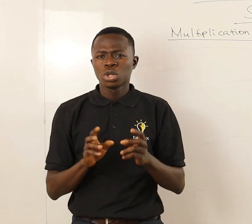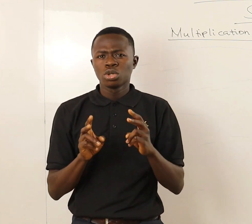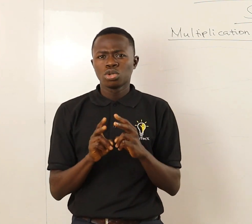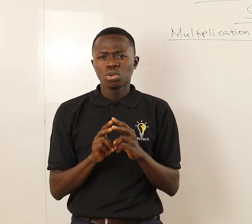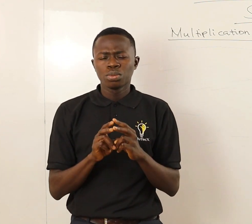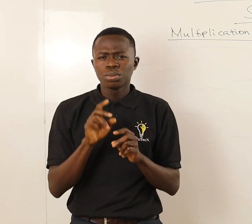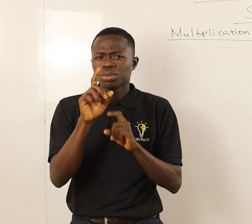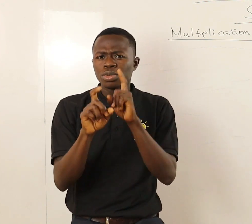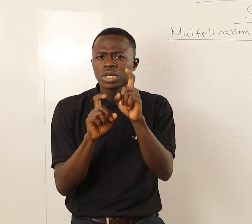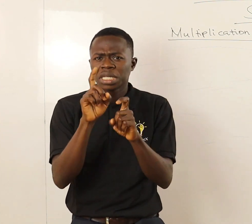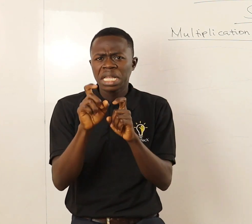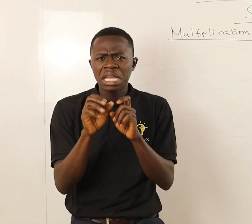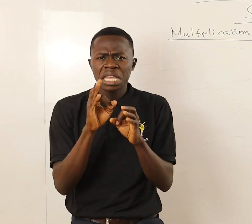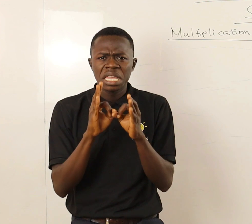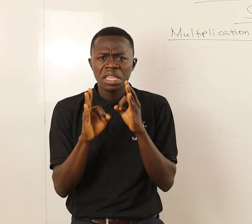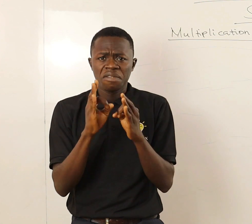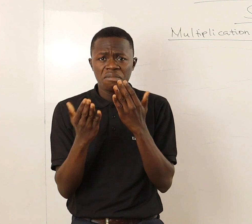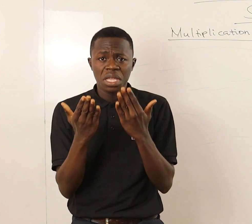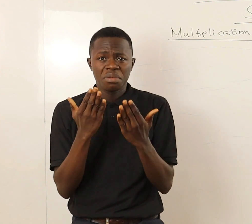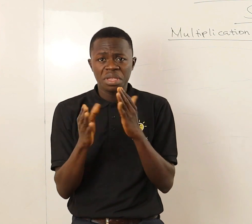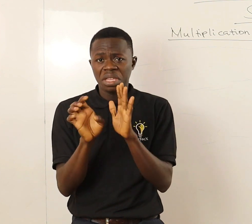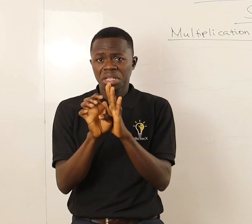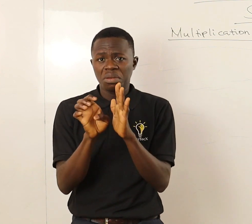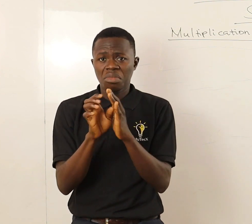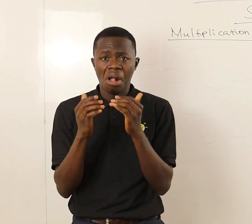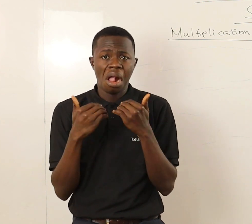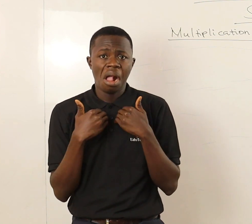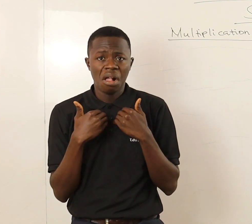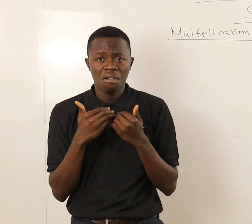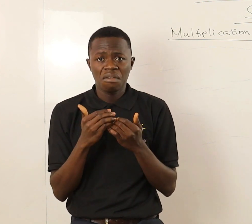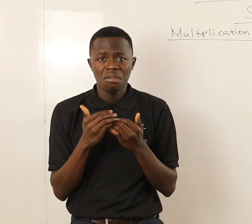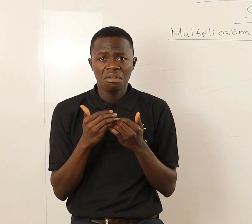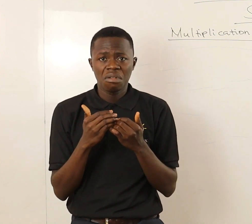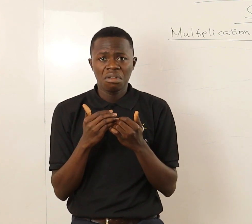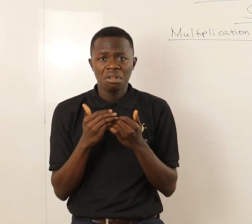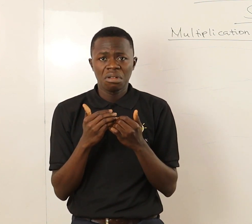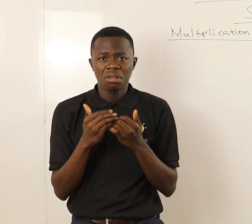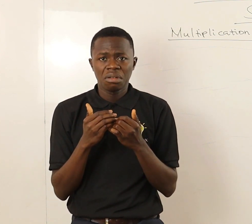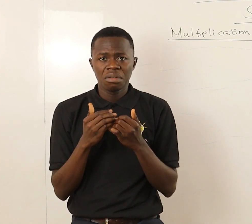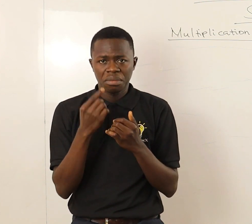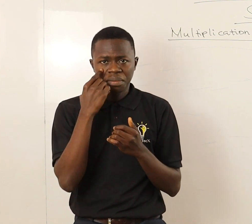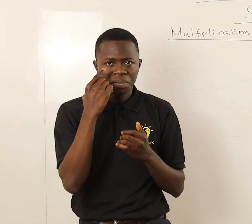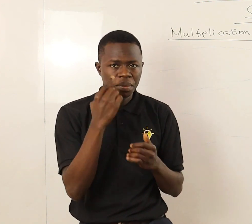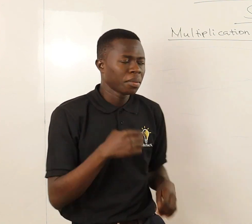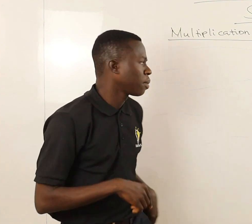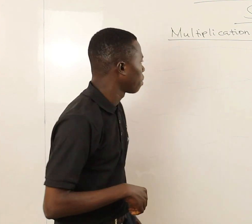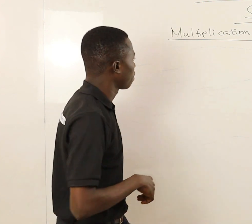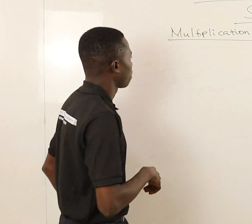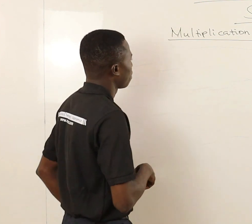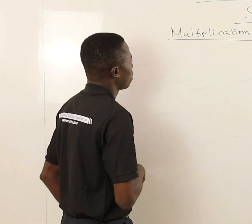sets. So maybe you have an expression like the one we are expressing on the board at the